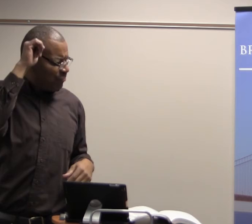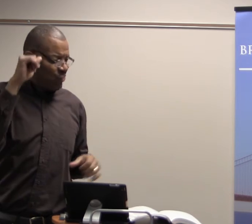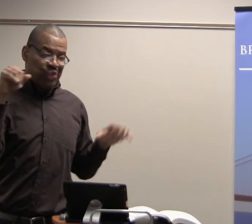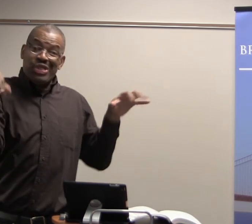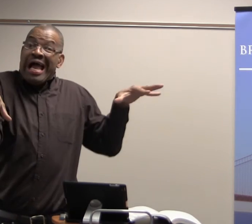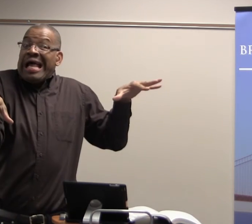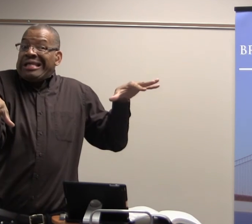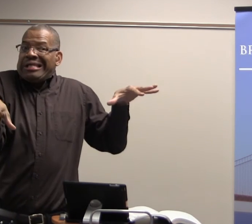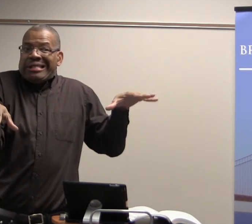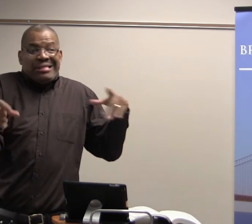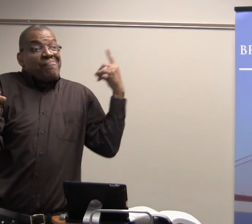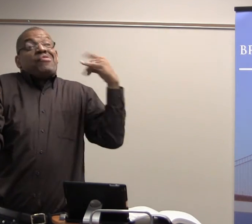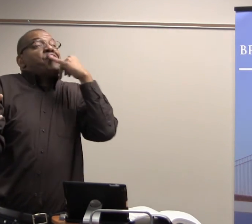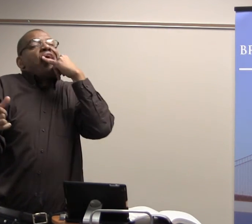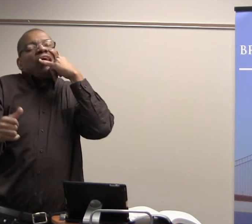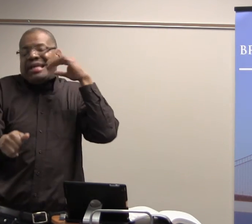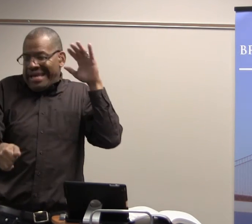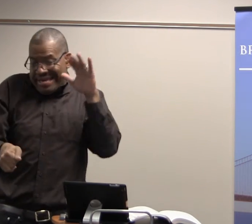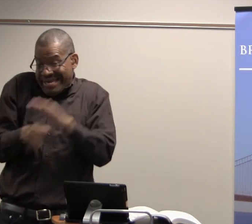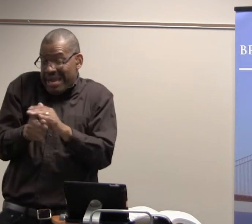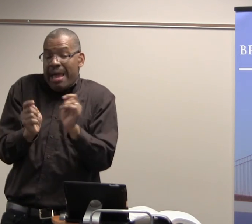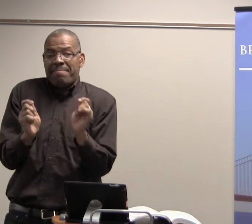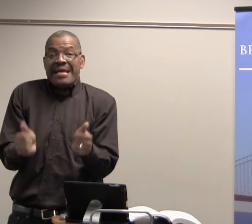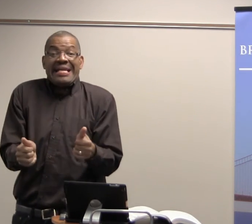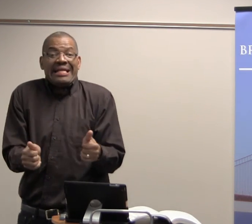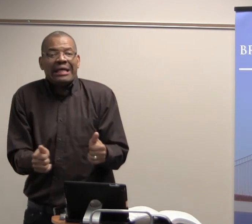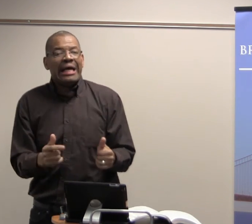Adam was shocked, something wrong, and hit the meaning,